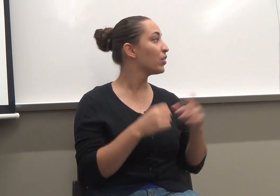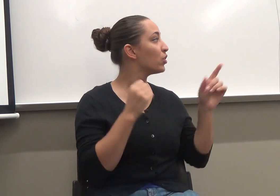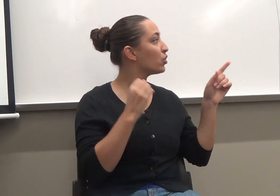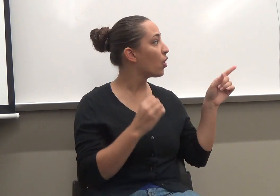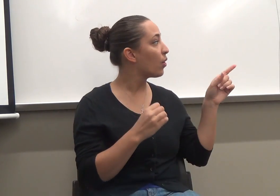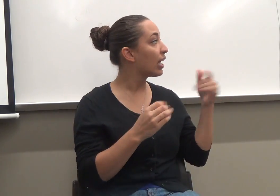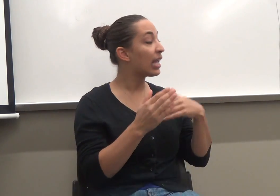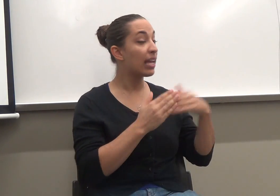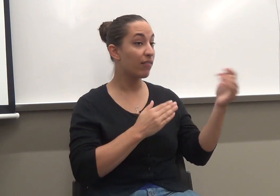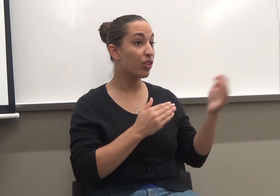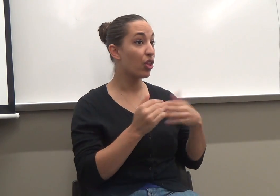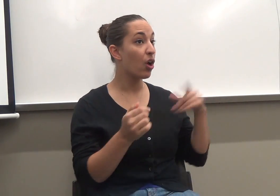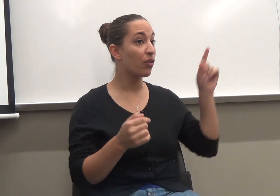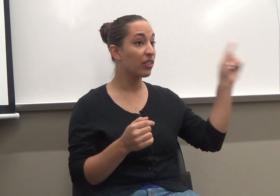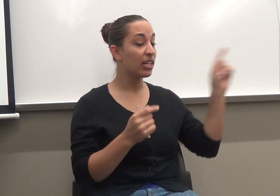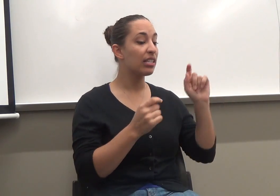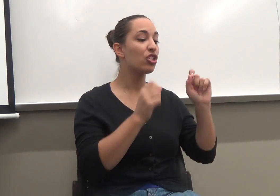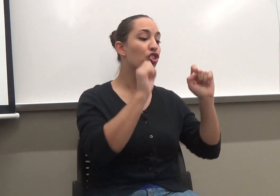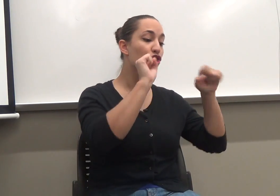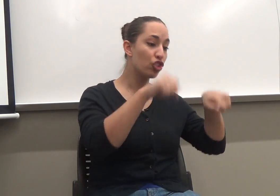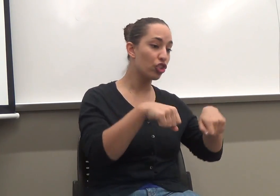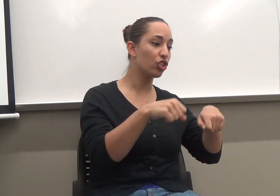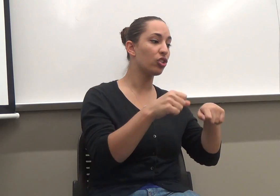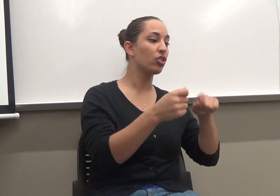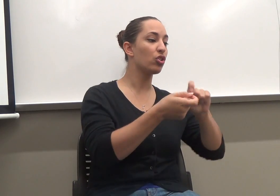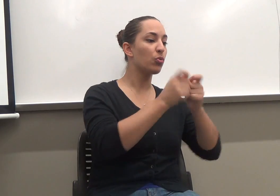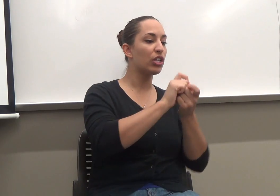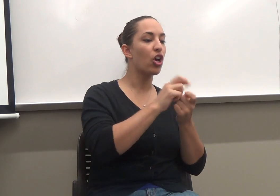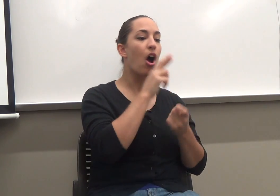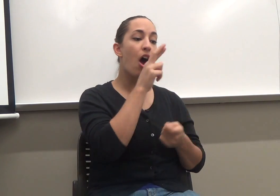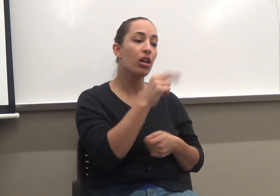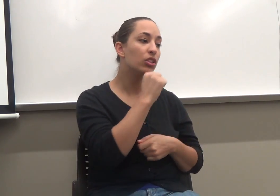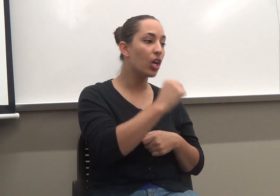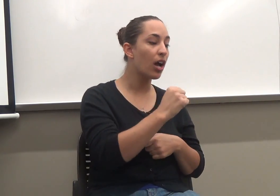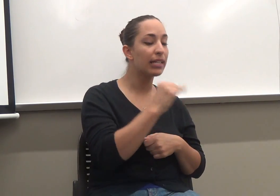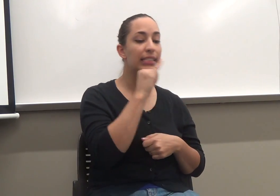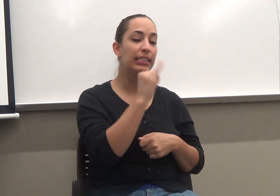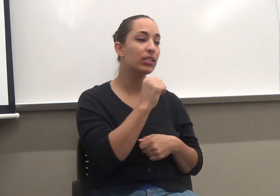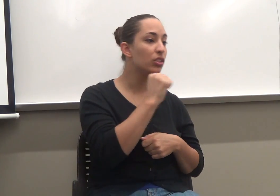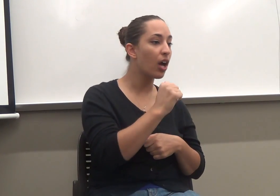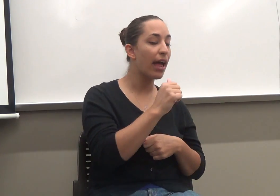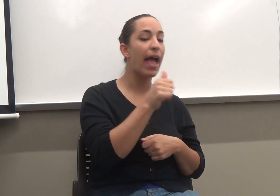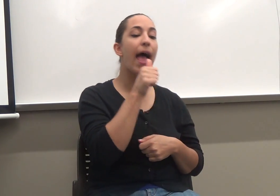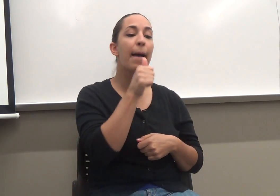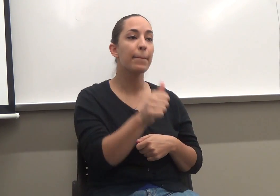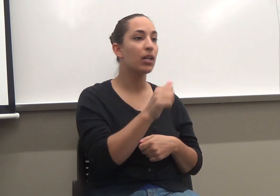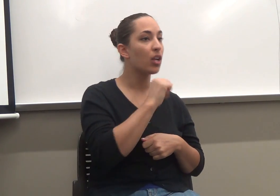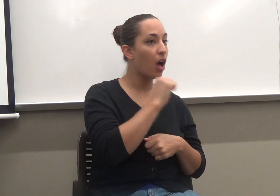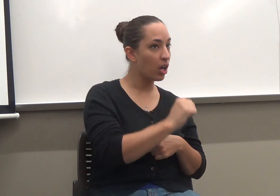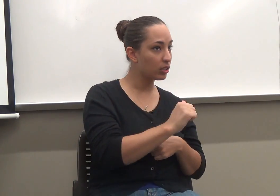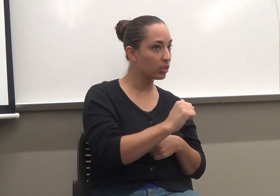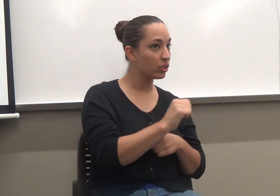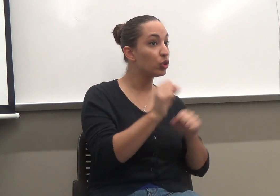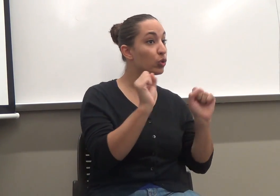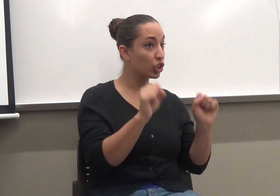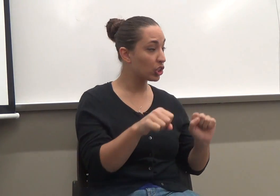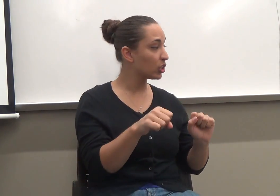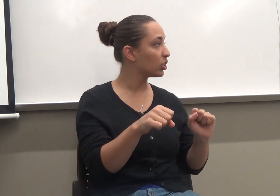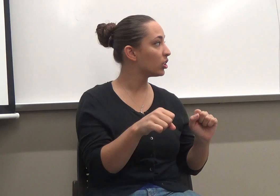this translates to several things, are not, is not, am not, okay, what you want here is just